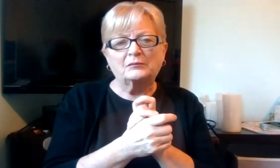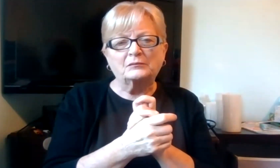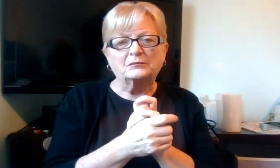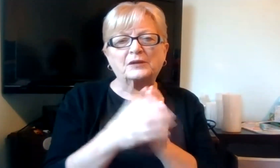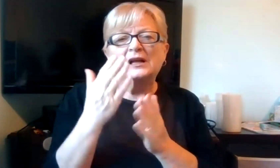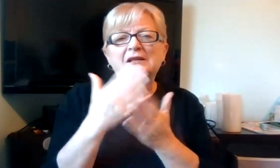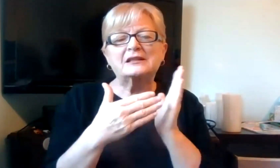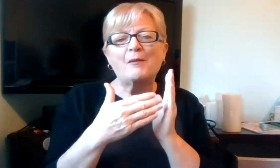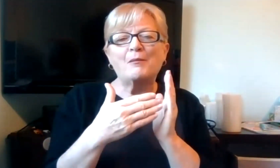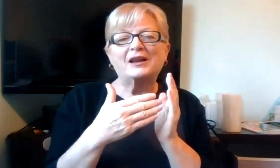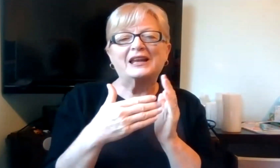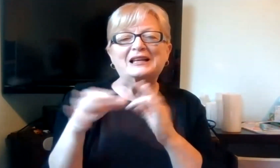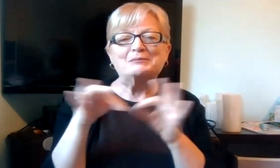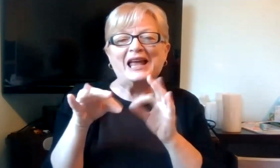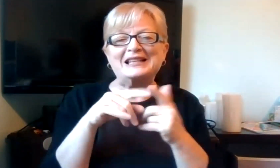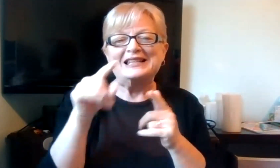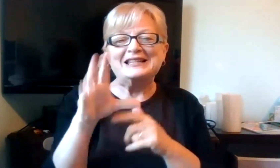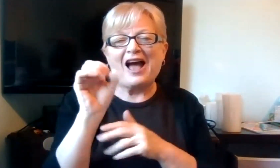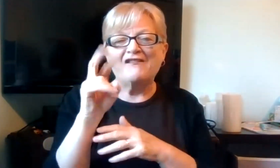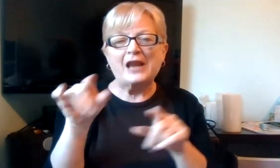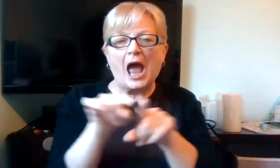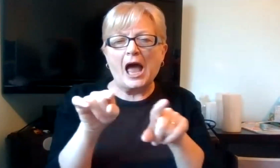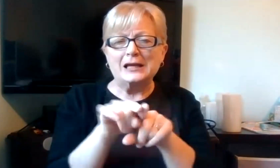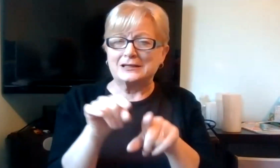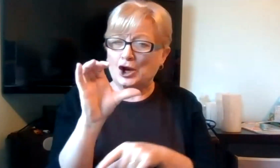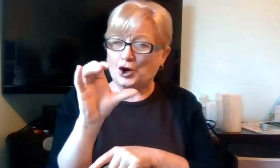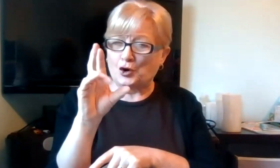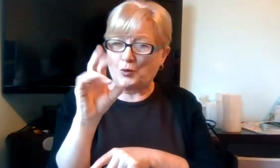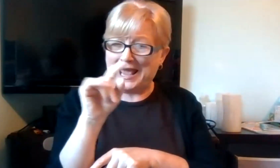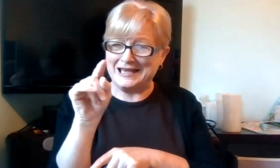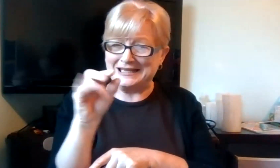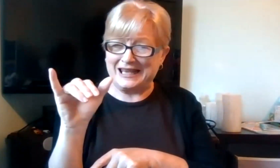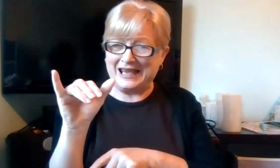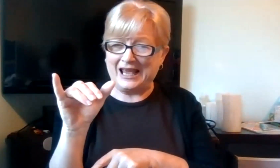as crazy cool, and that is a word that we do not